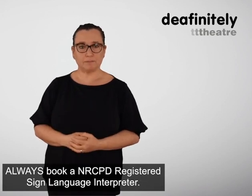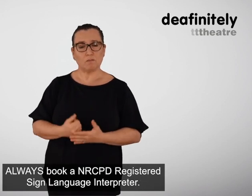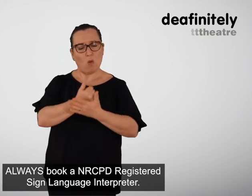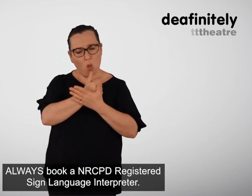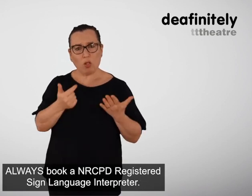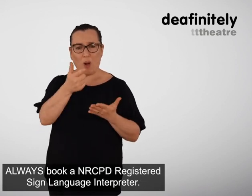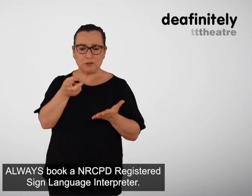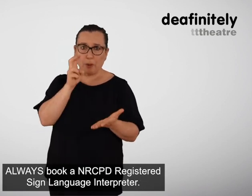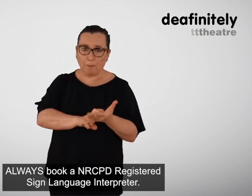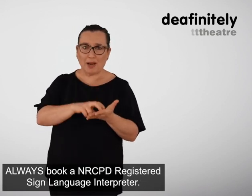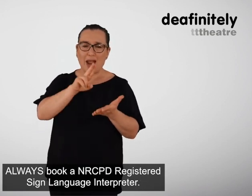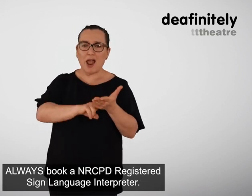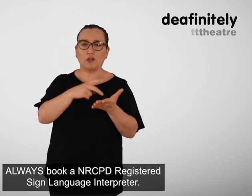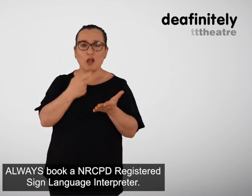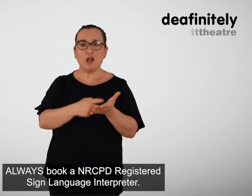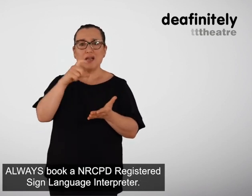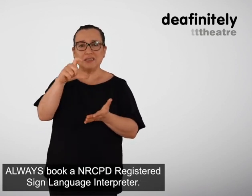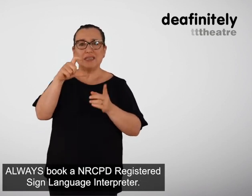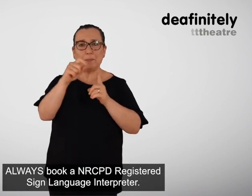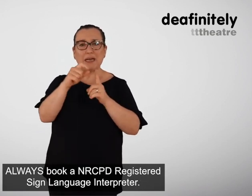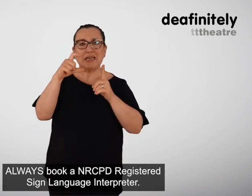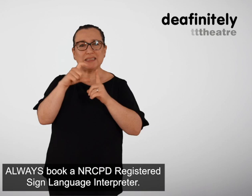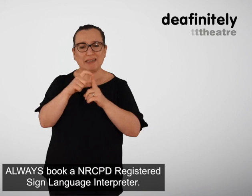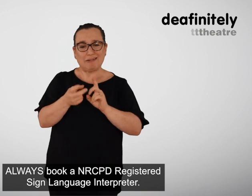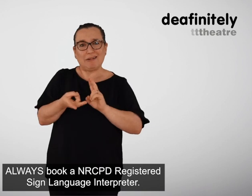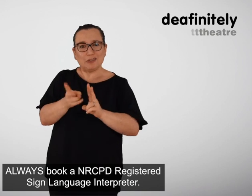Always book an NRCPD registered sign language interpreter.